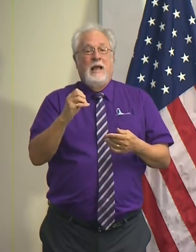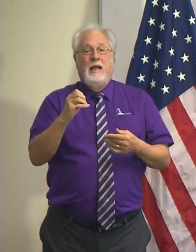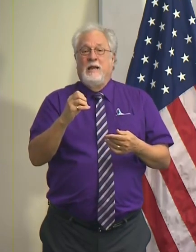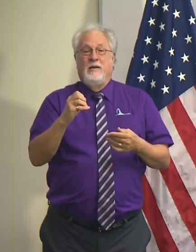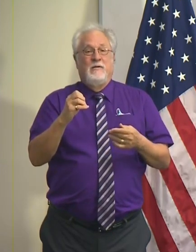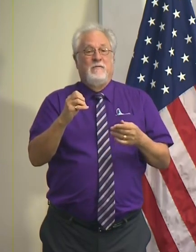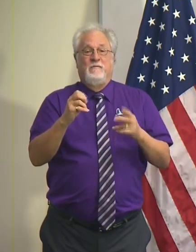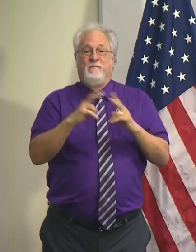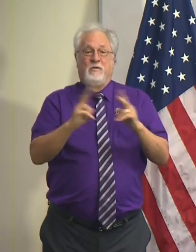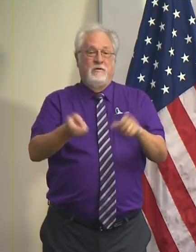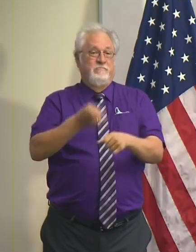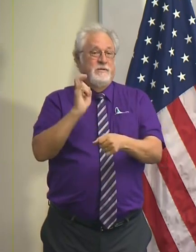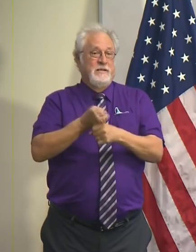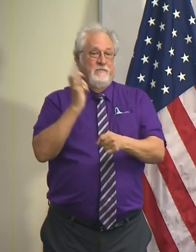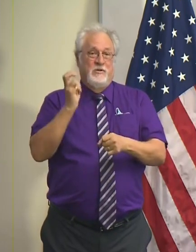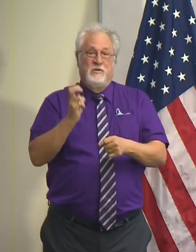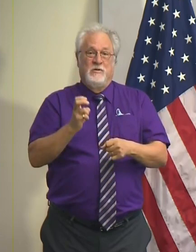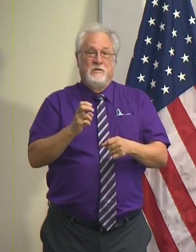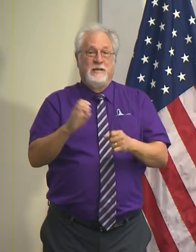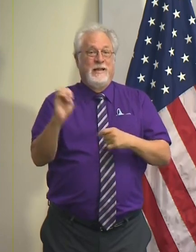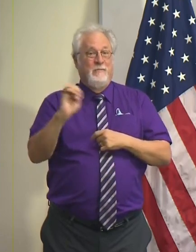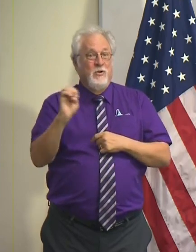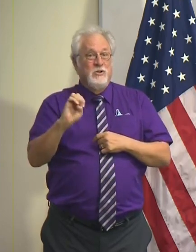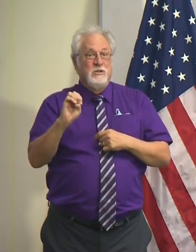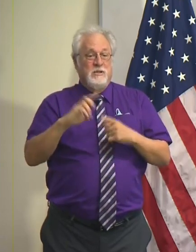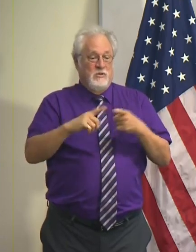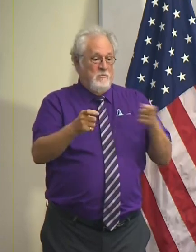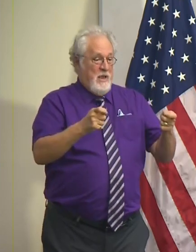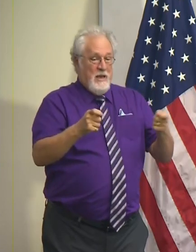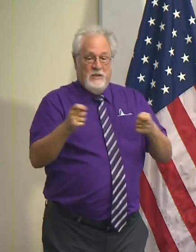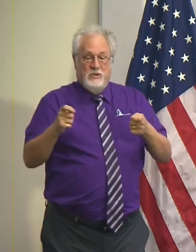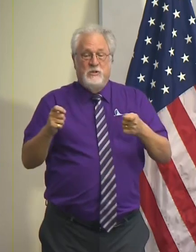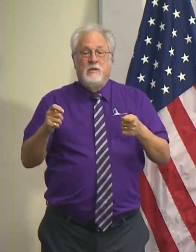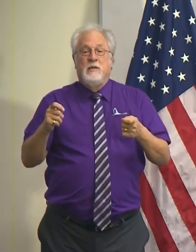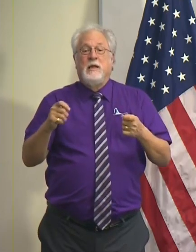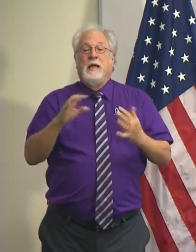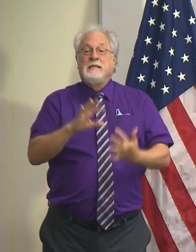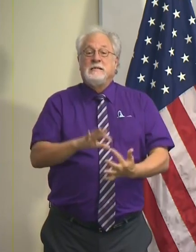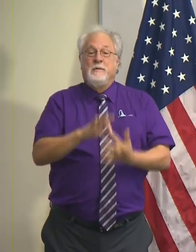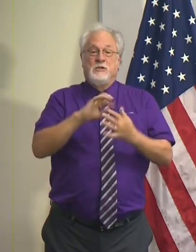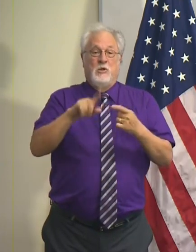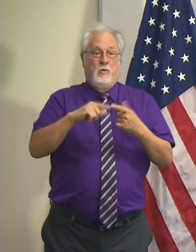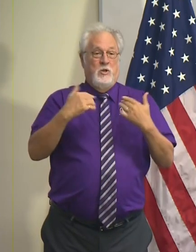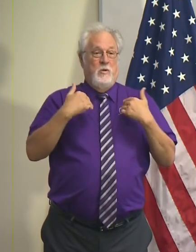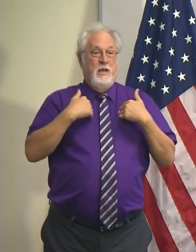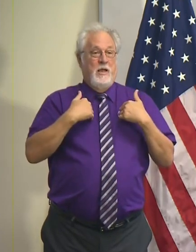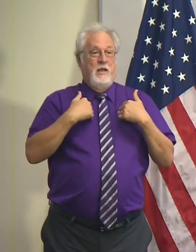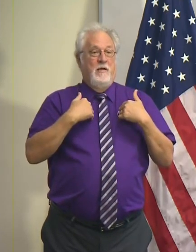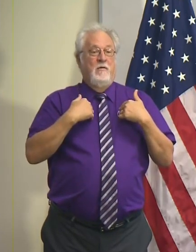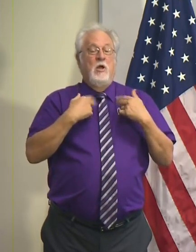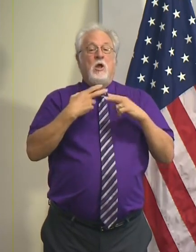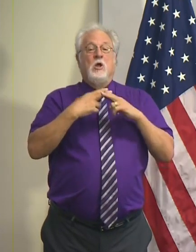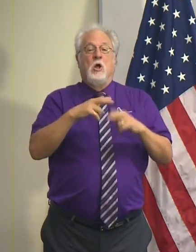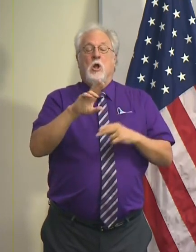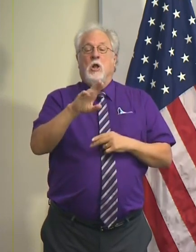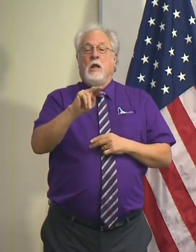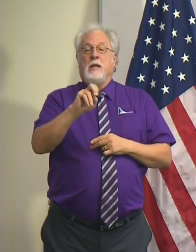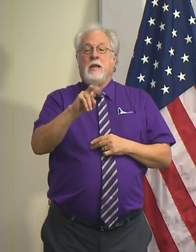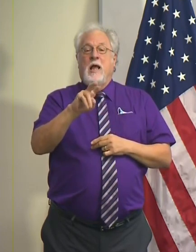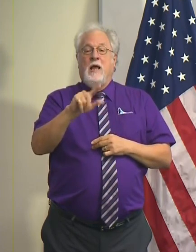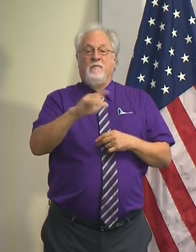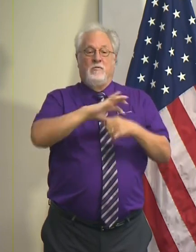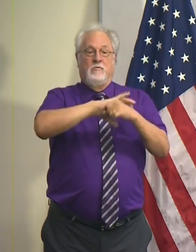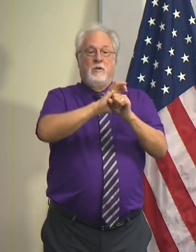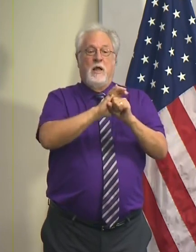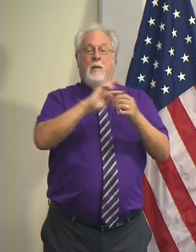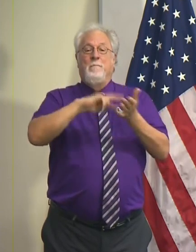are very, very difficult emergencies to manage, especially when you have something called the novel coronavirus. Novel means